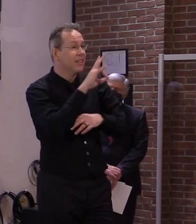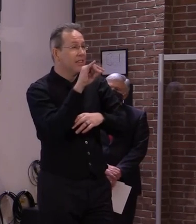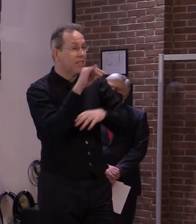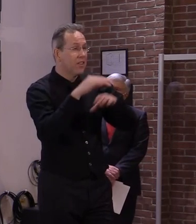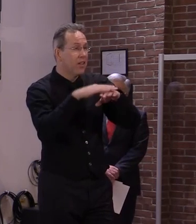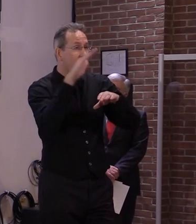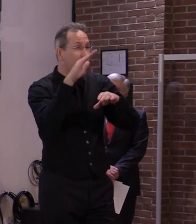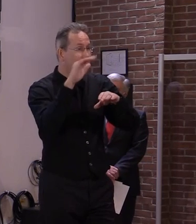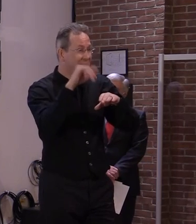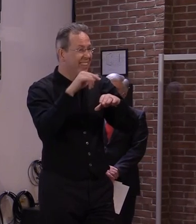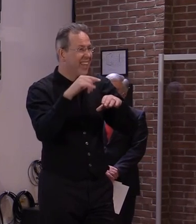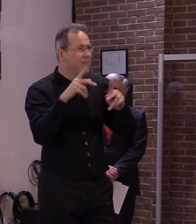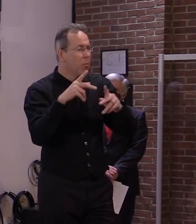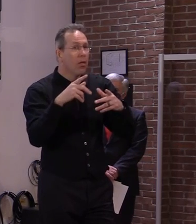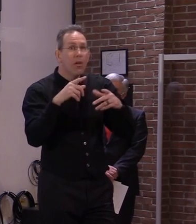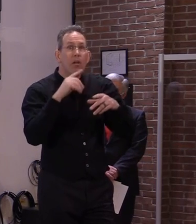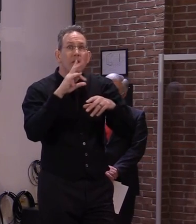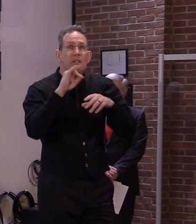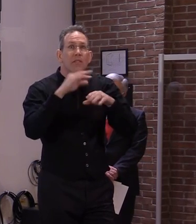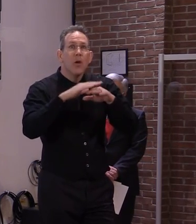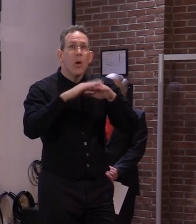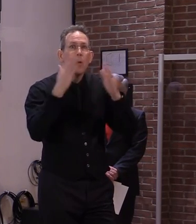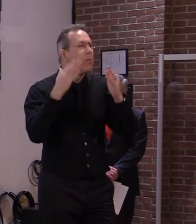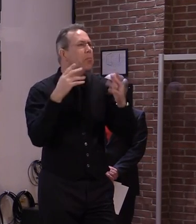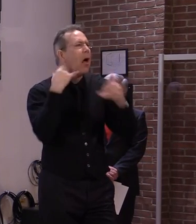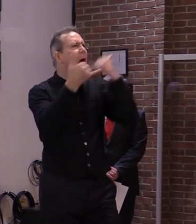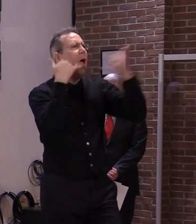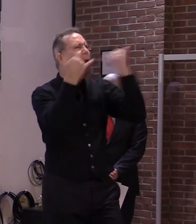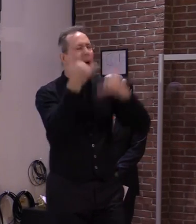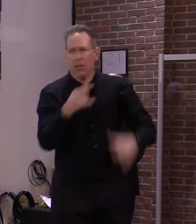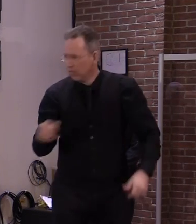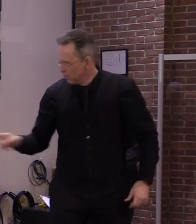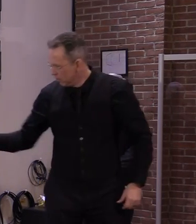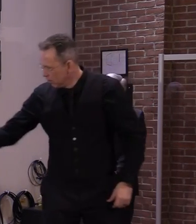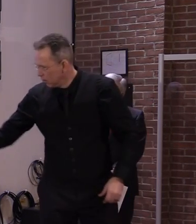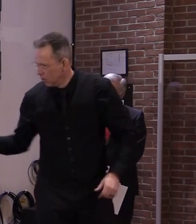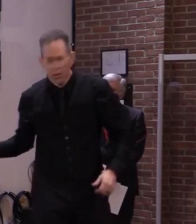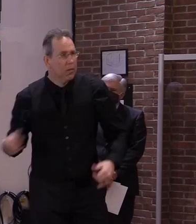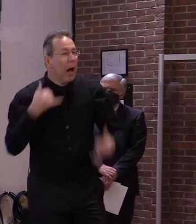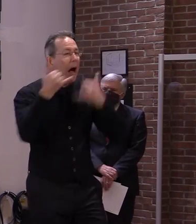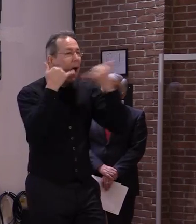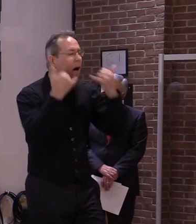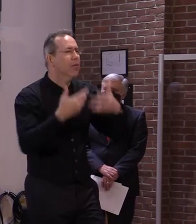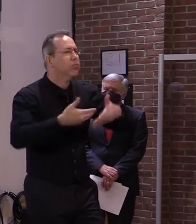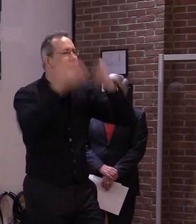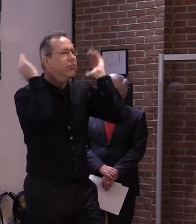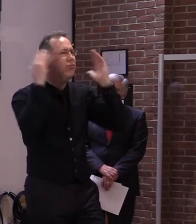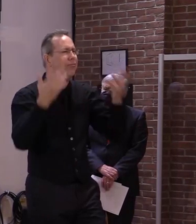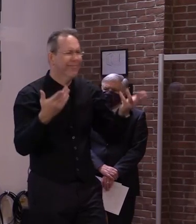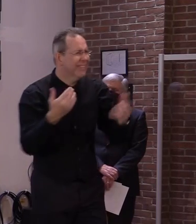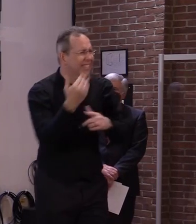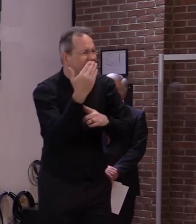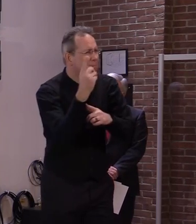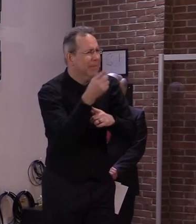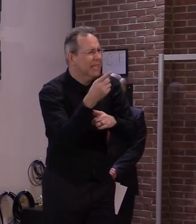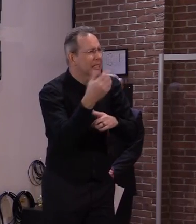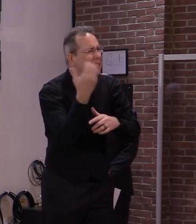that there's going to be that strong initial turnout. Are there any changes to how many people will be answering calls, things like that, to prepare for